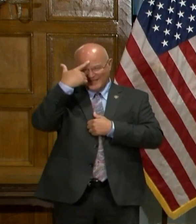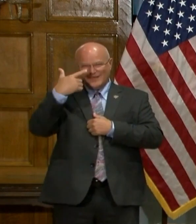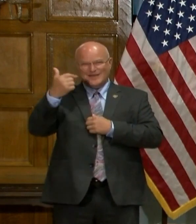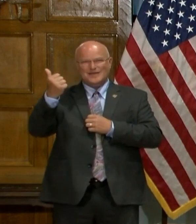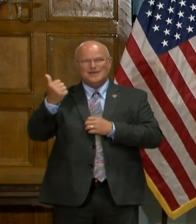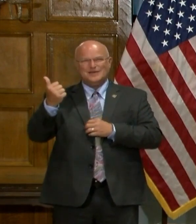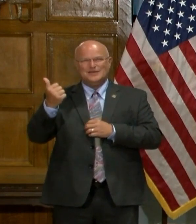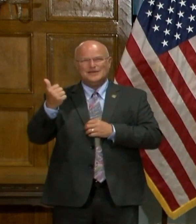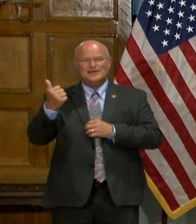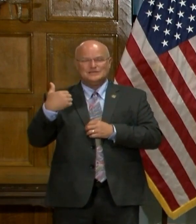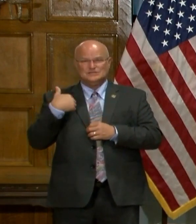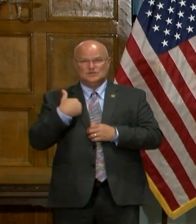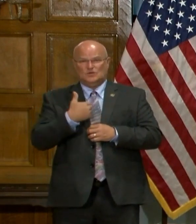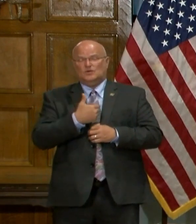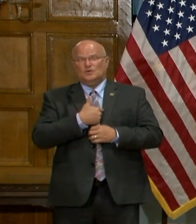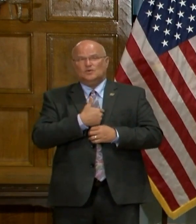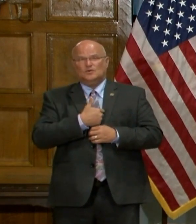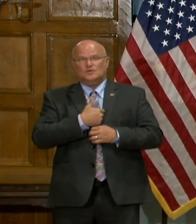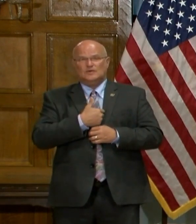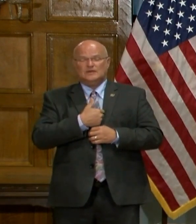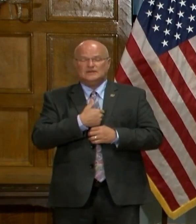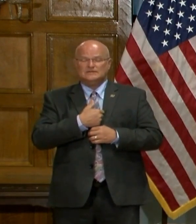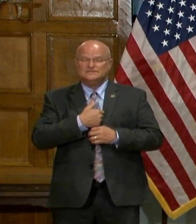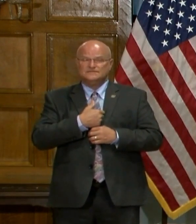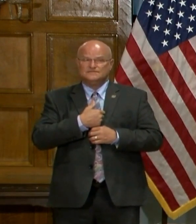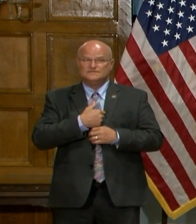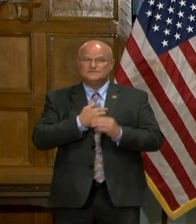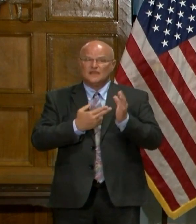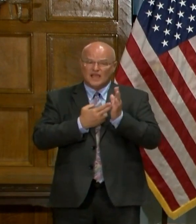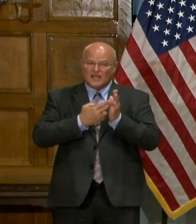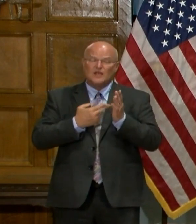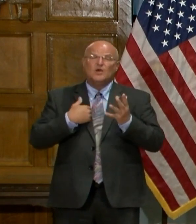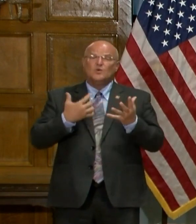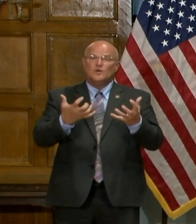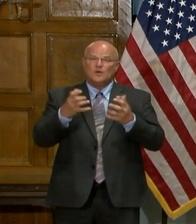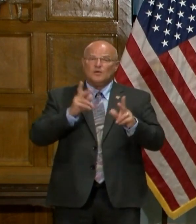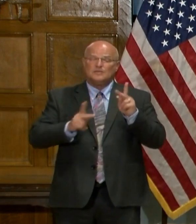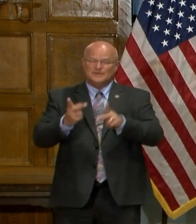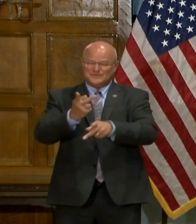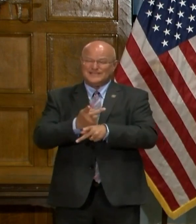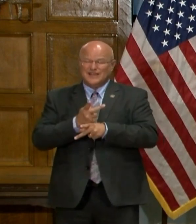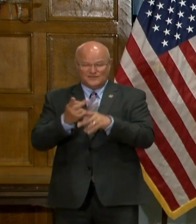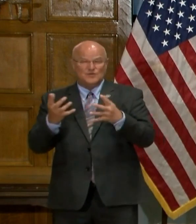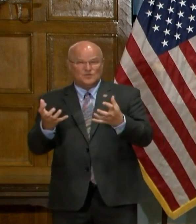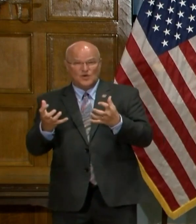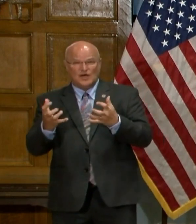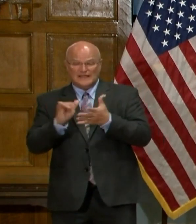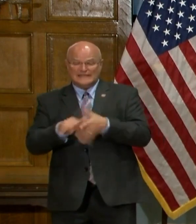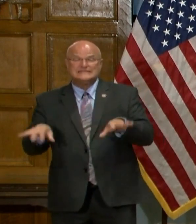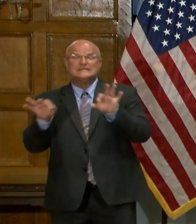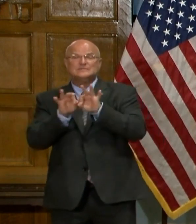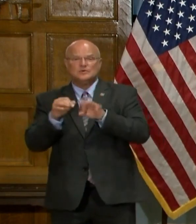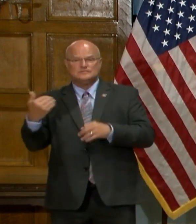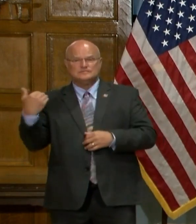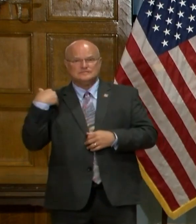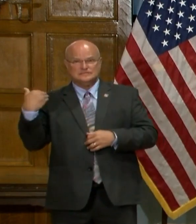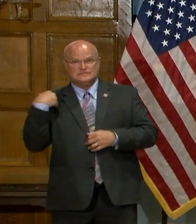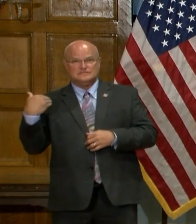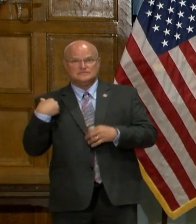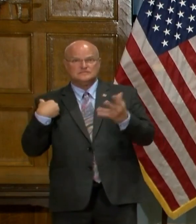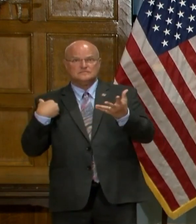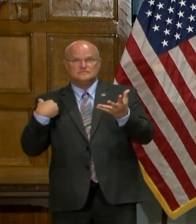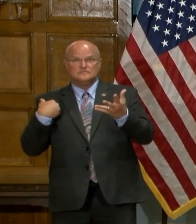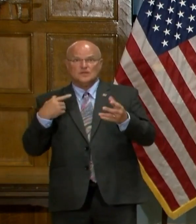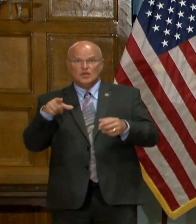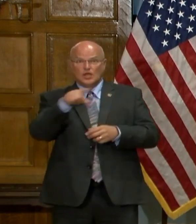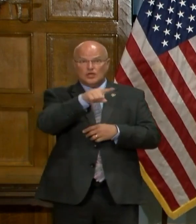because, we're actually, we want everybody to be careful, and this is really an important reminder that